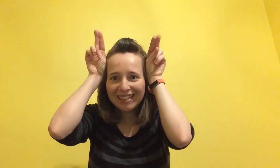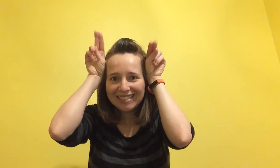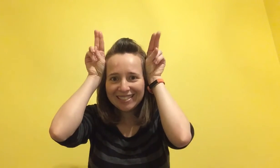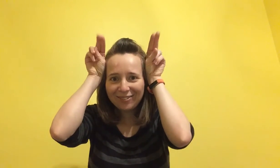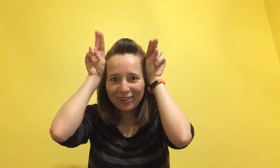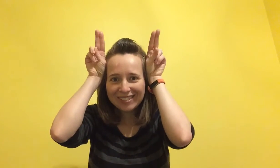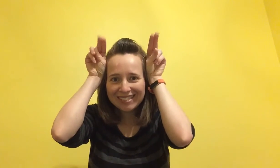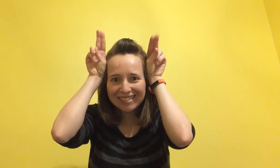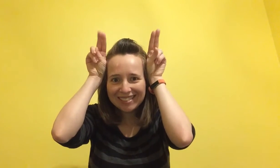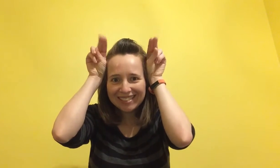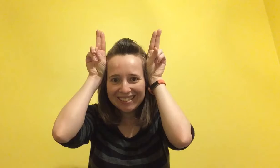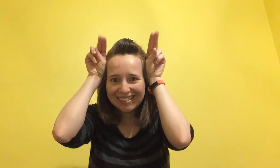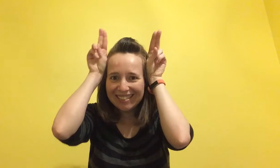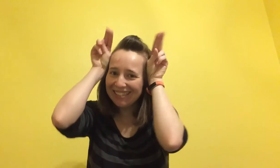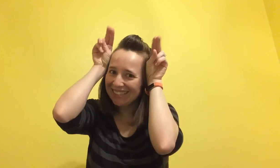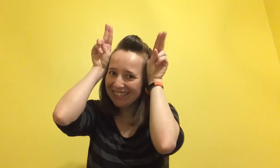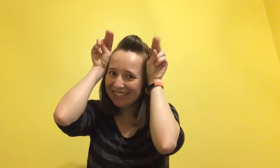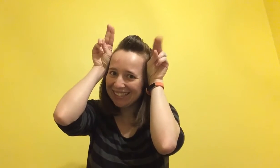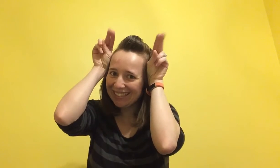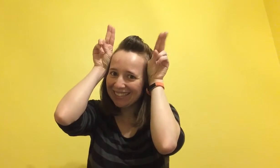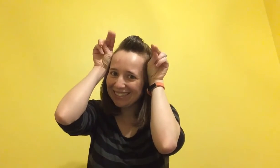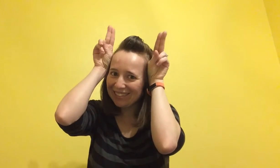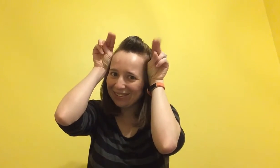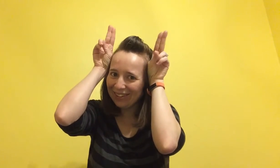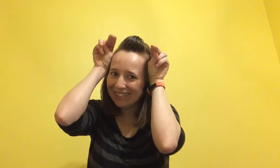this is horse. This is a horse.